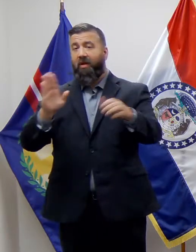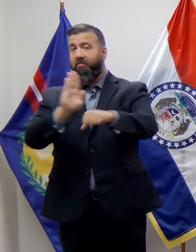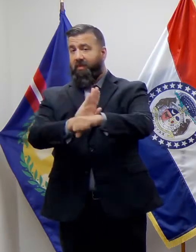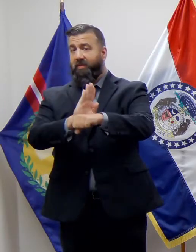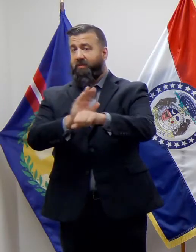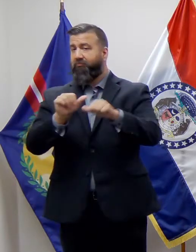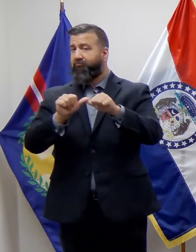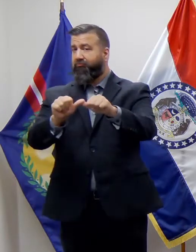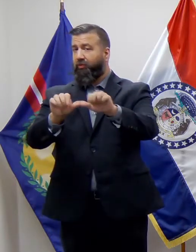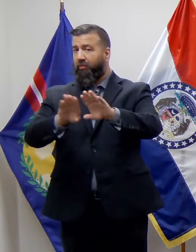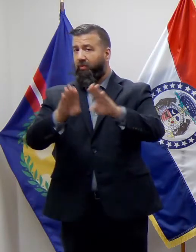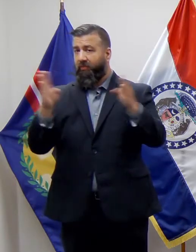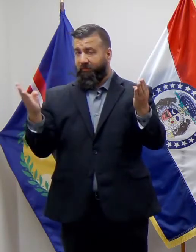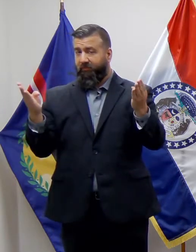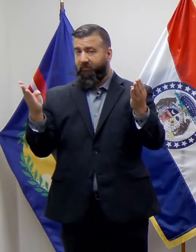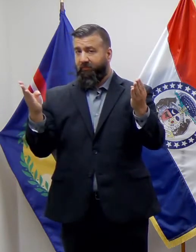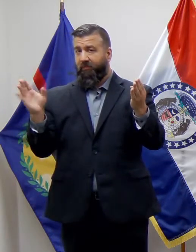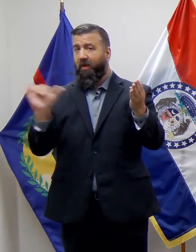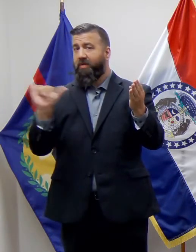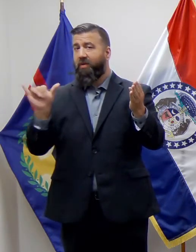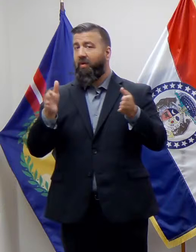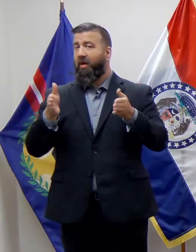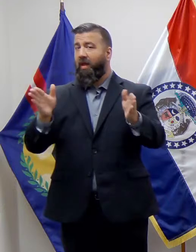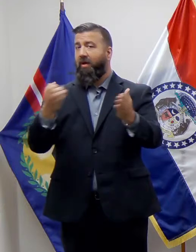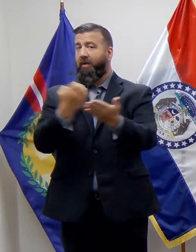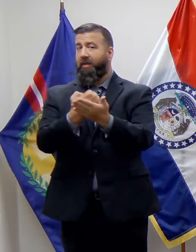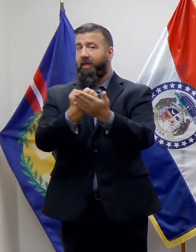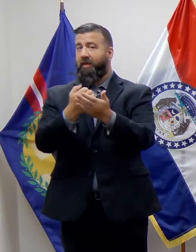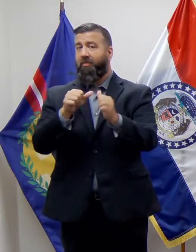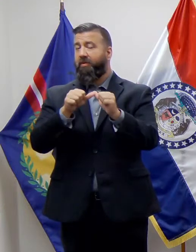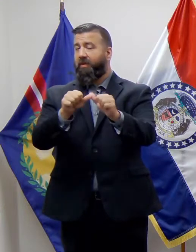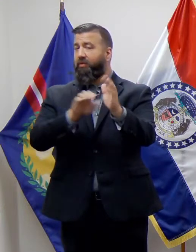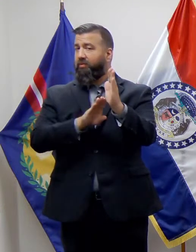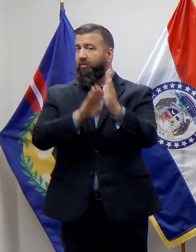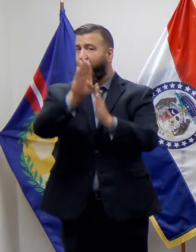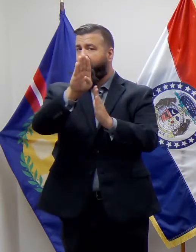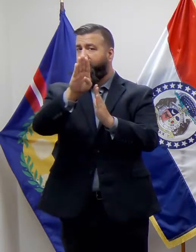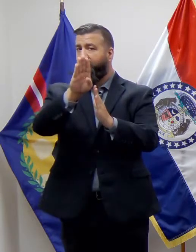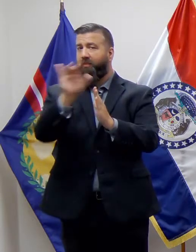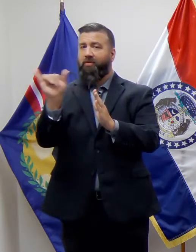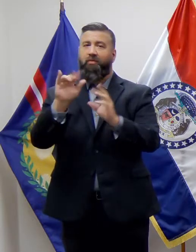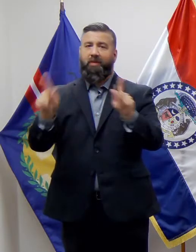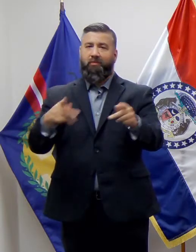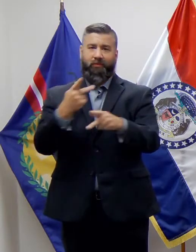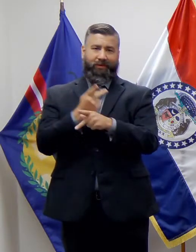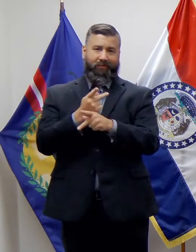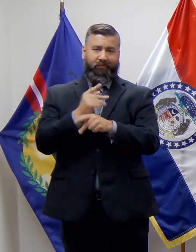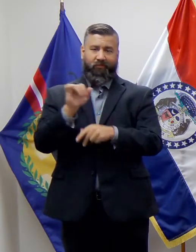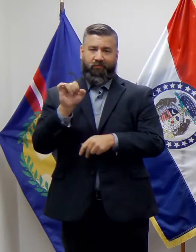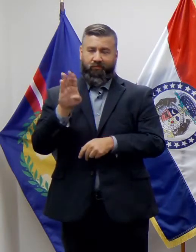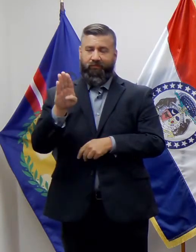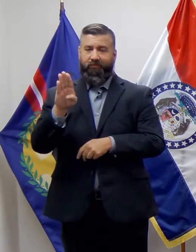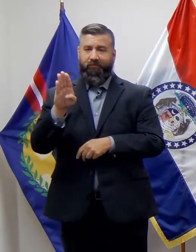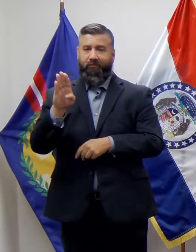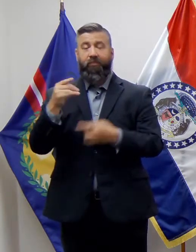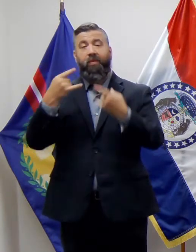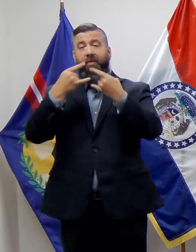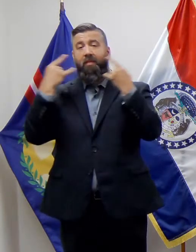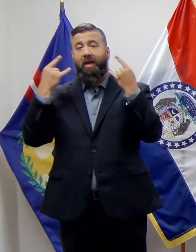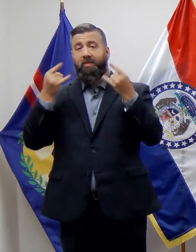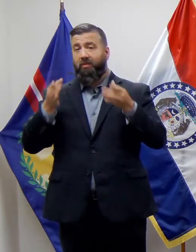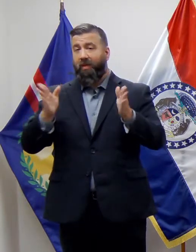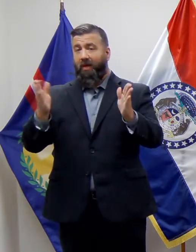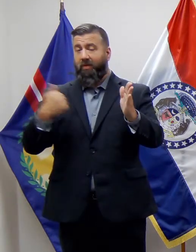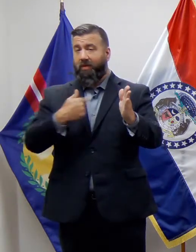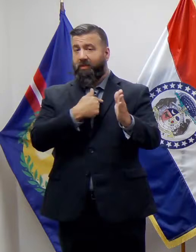and masks will allow our economy to continue growing and to keep people employed. And masks will allow us to keep doing what we're